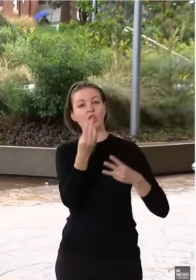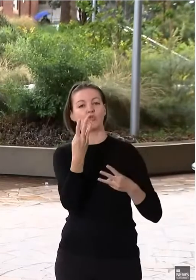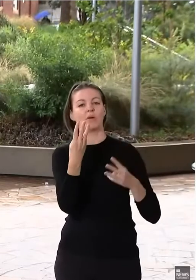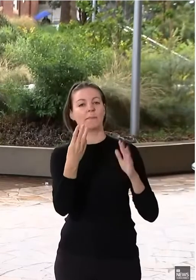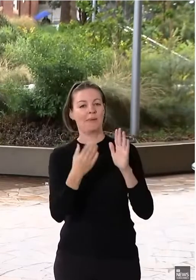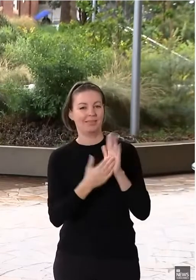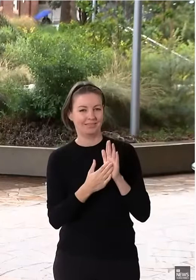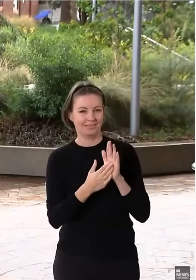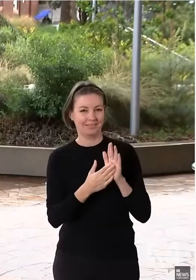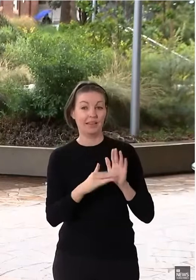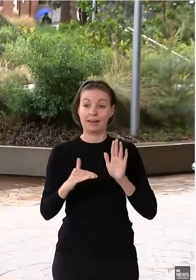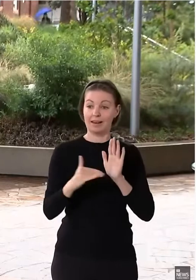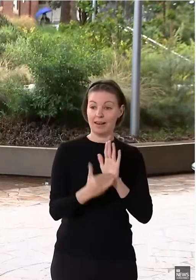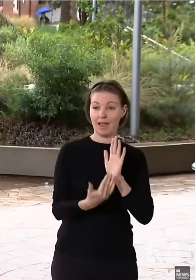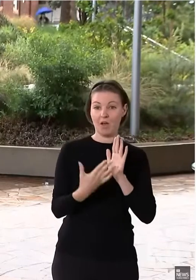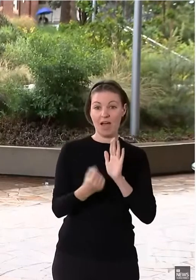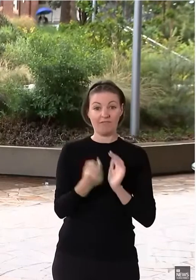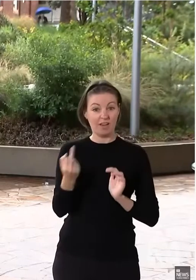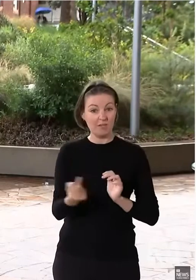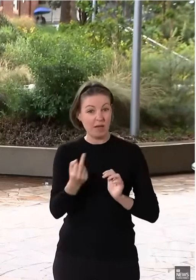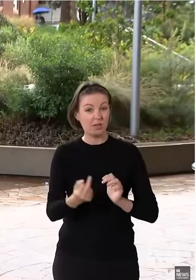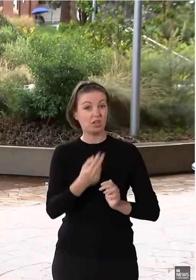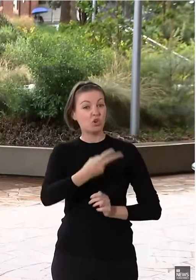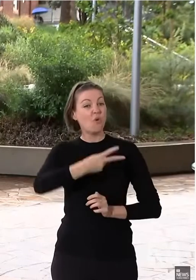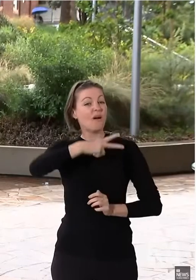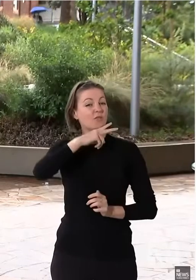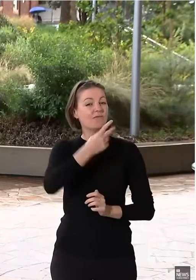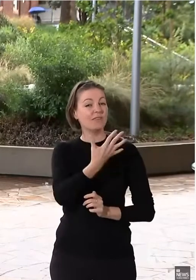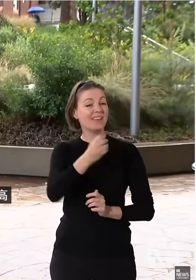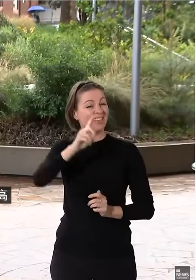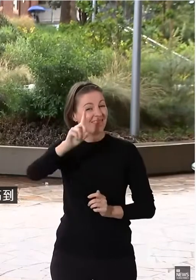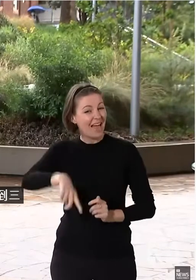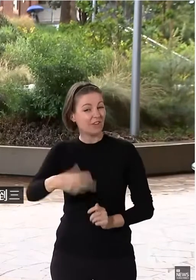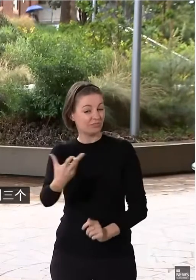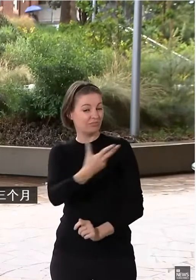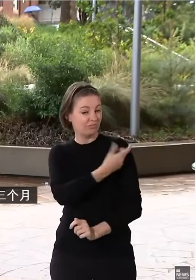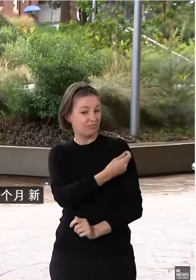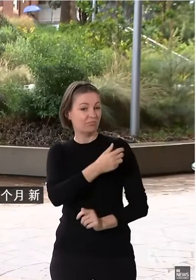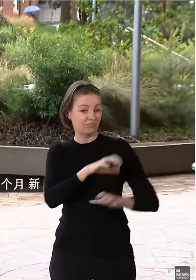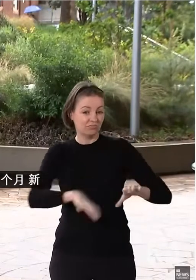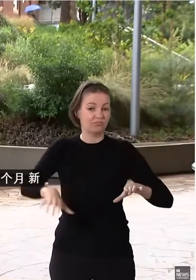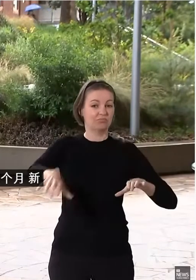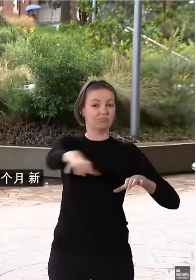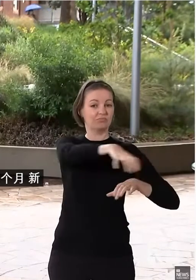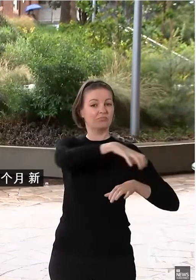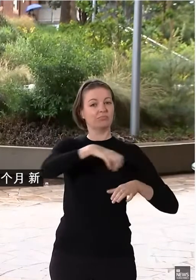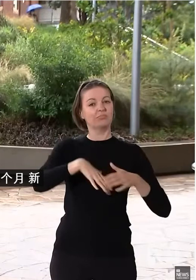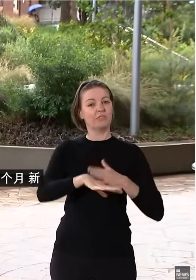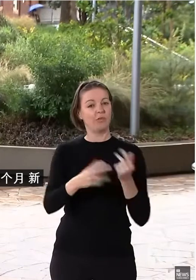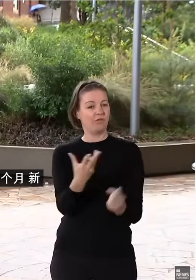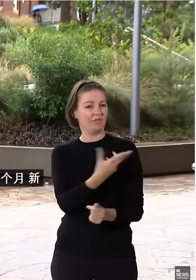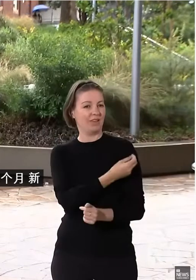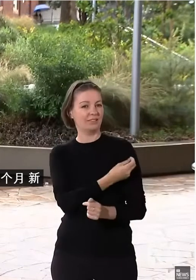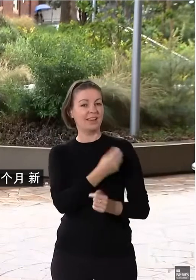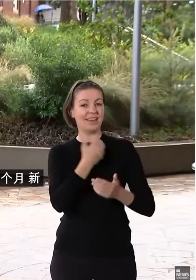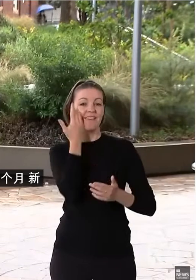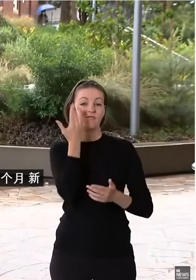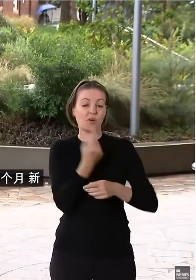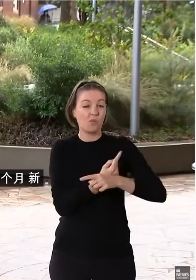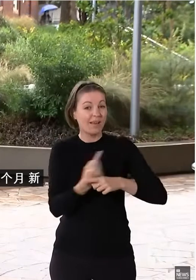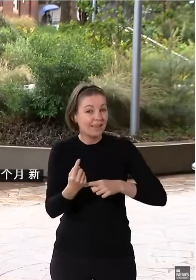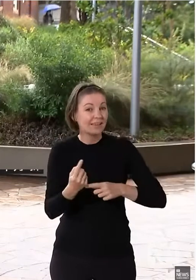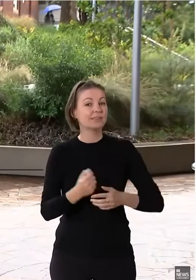250,000 vaccinations every week in our 40 hubs across New South Wales. Today's